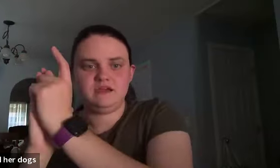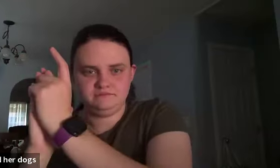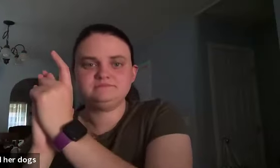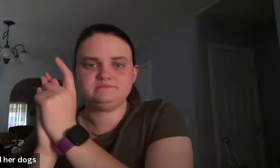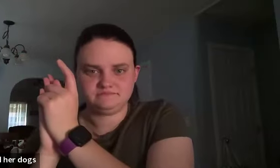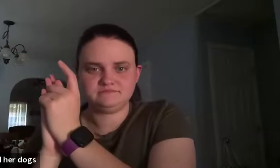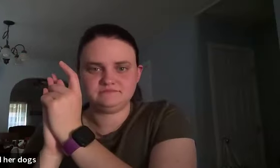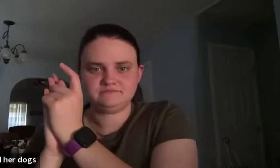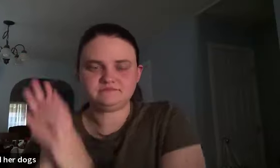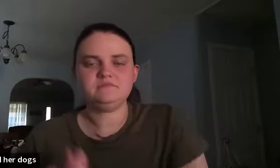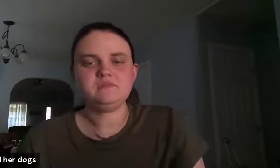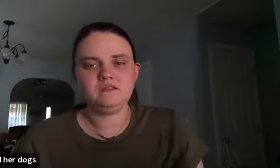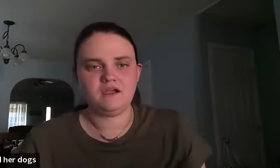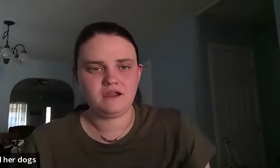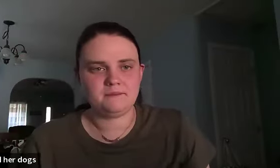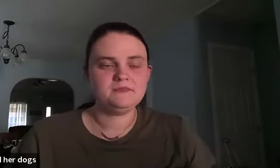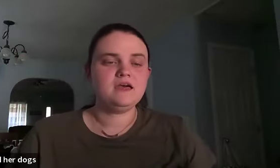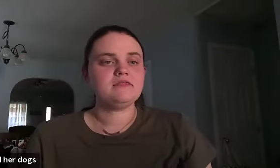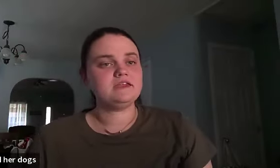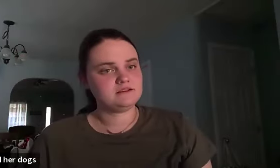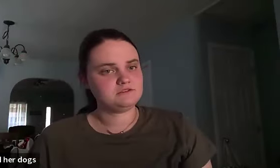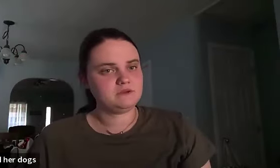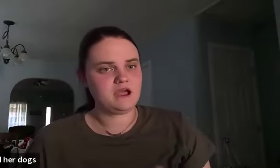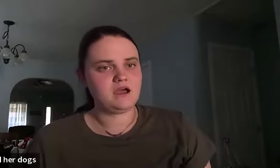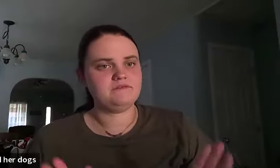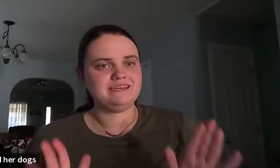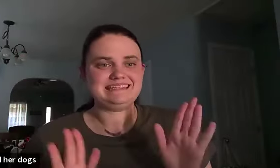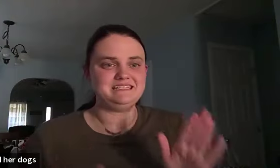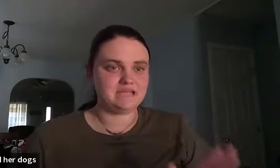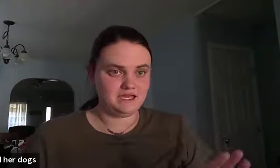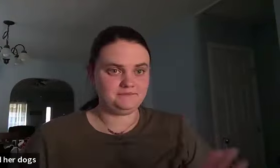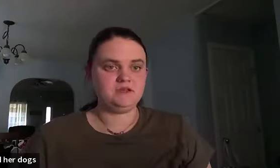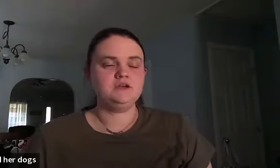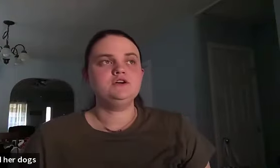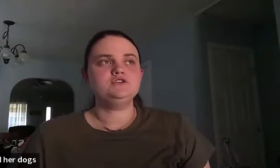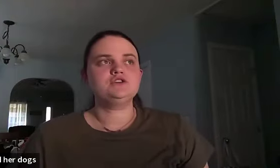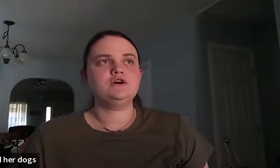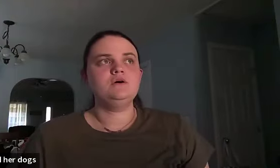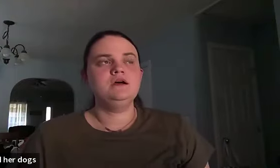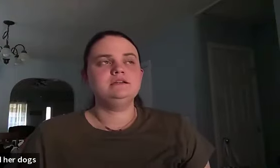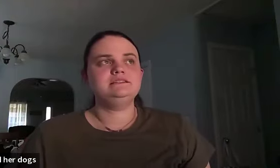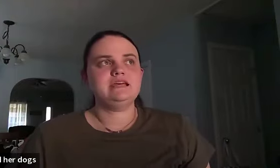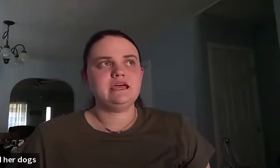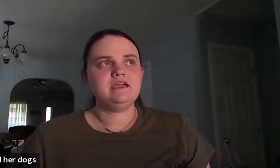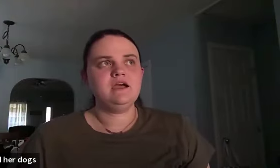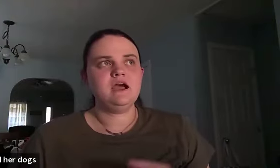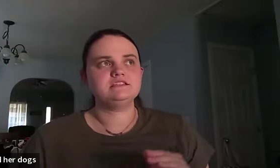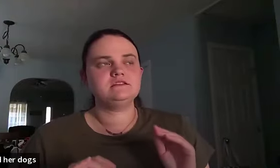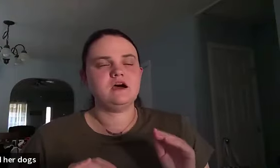Okay? All right. The next one we have is day. So day has a lot